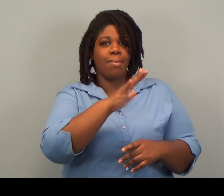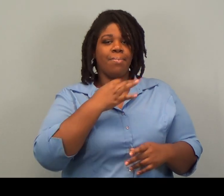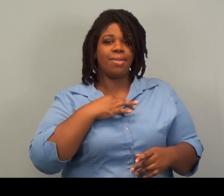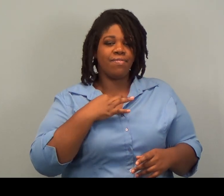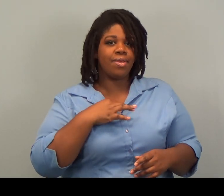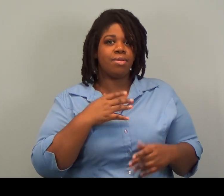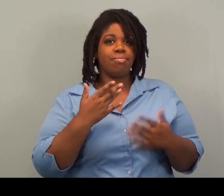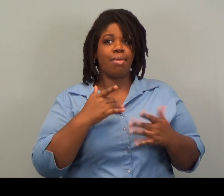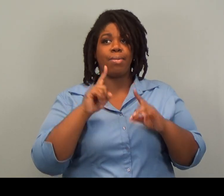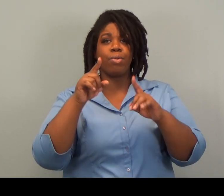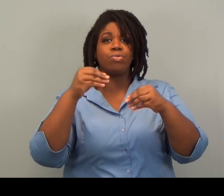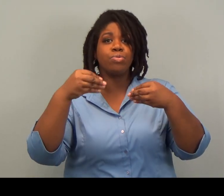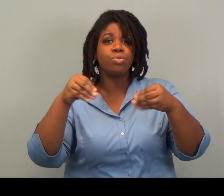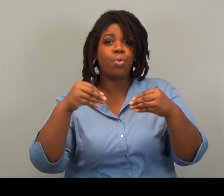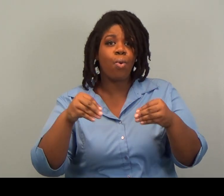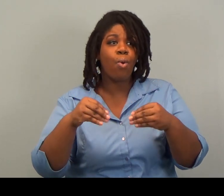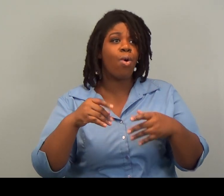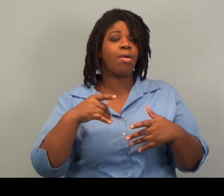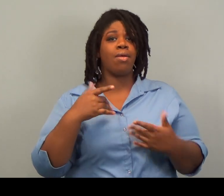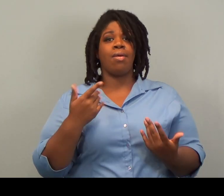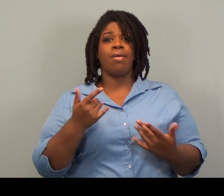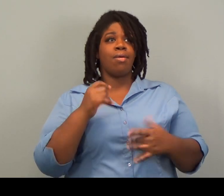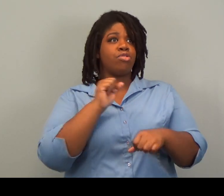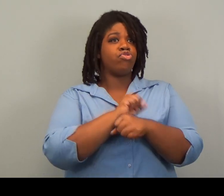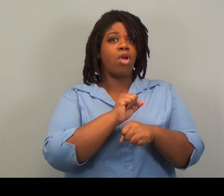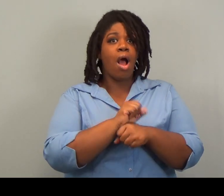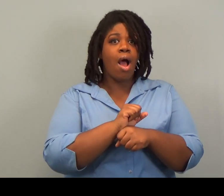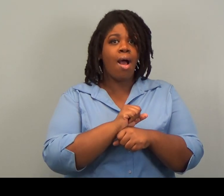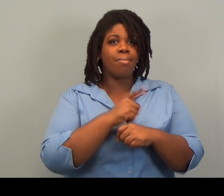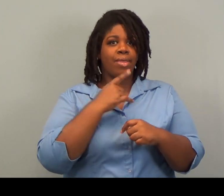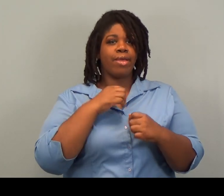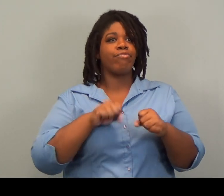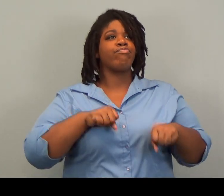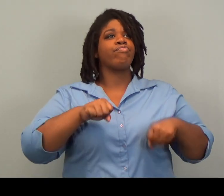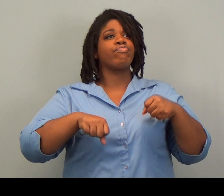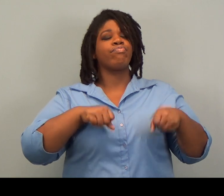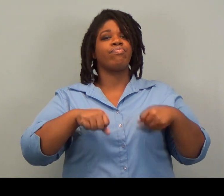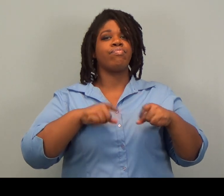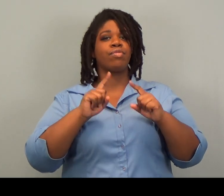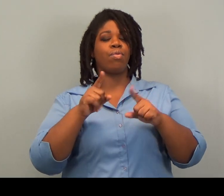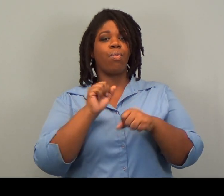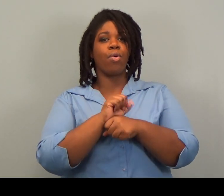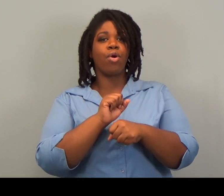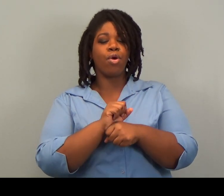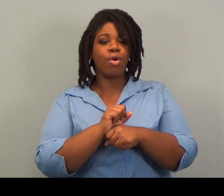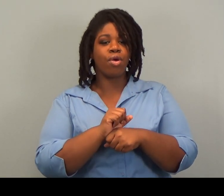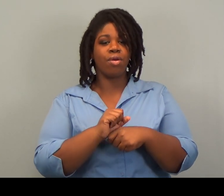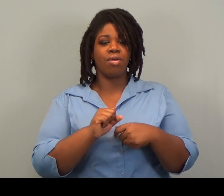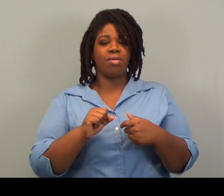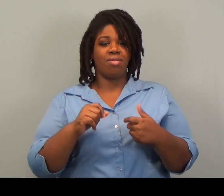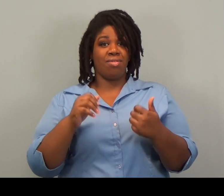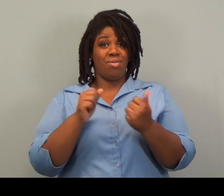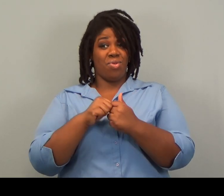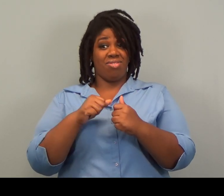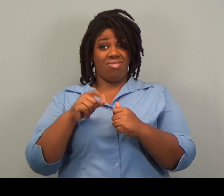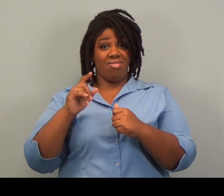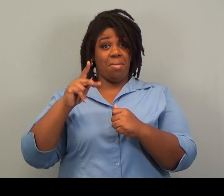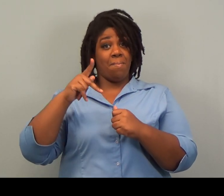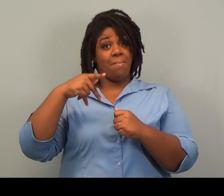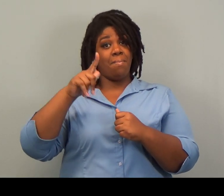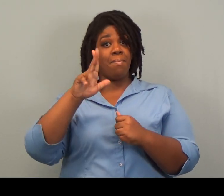job opportunities, education, mental health, wellness. I think what we have seen Bike Plus do has been really impressive